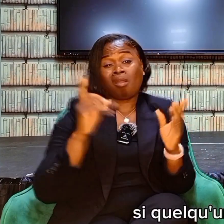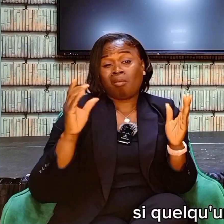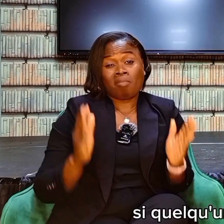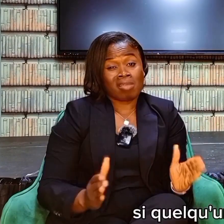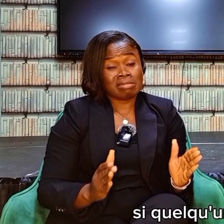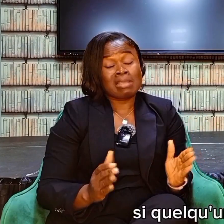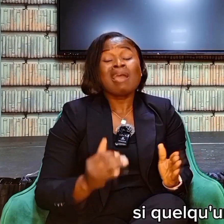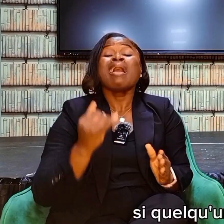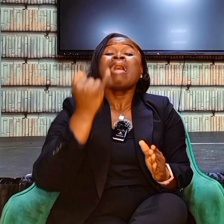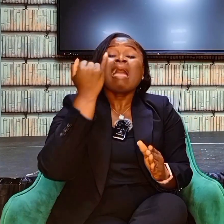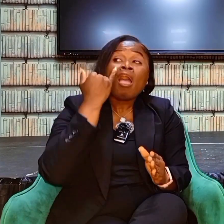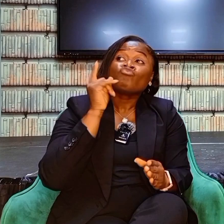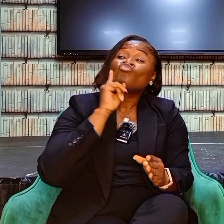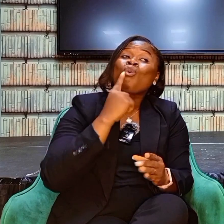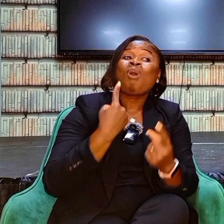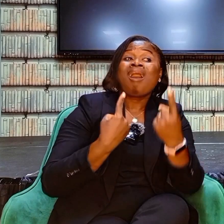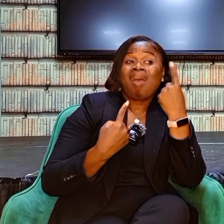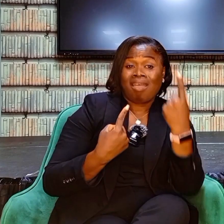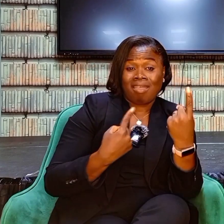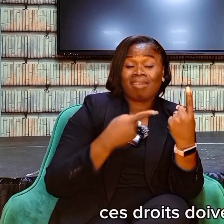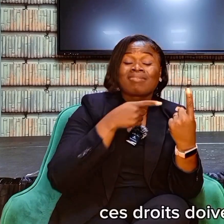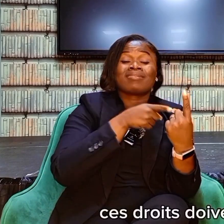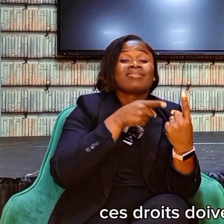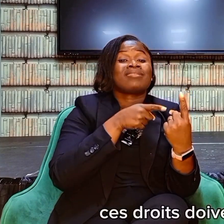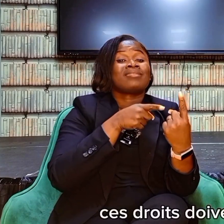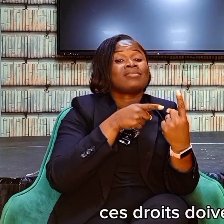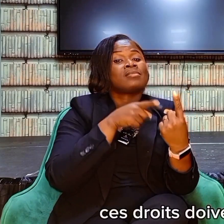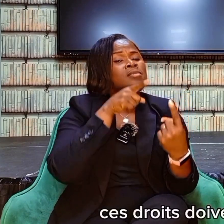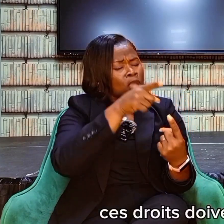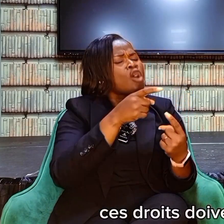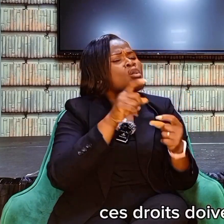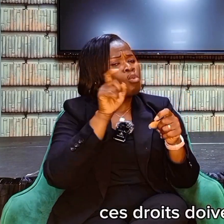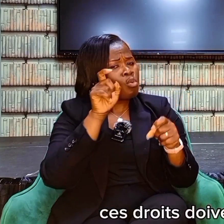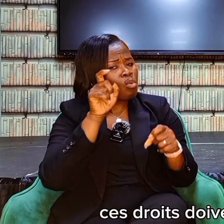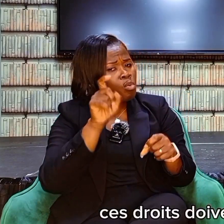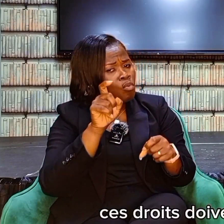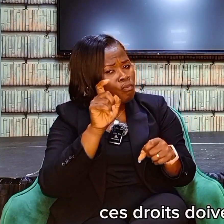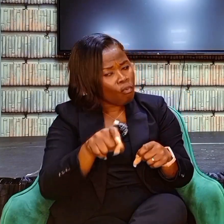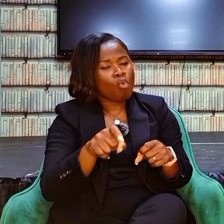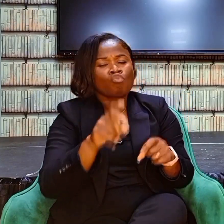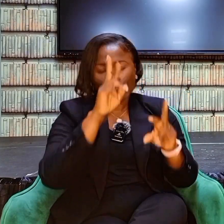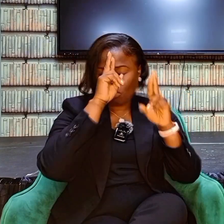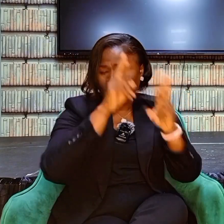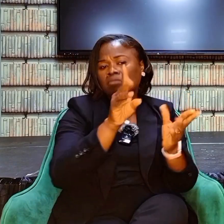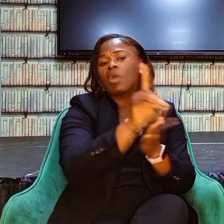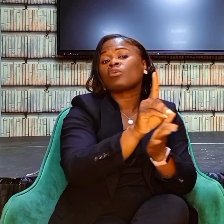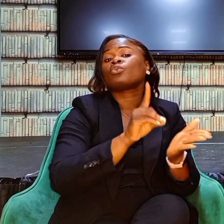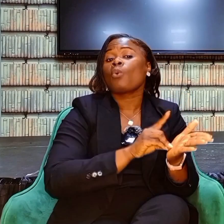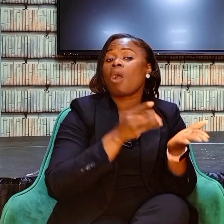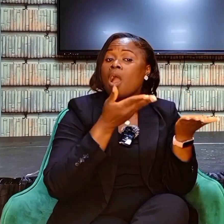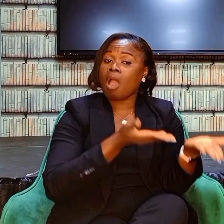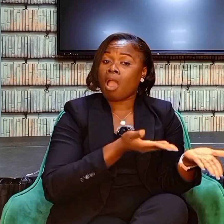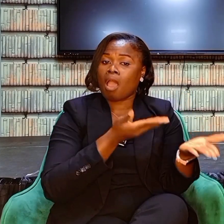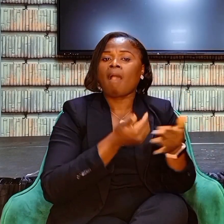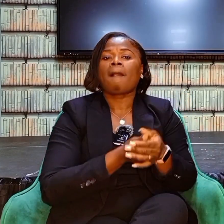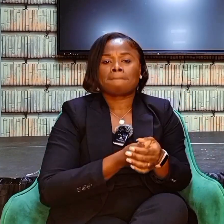someone is one, that human right has to be respected.